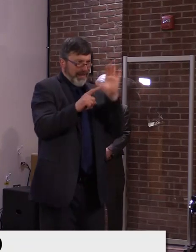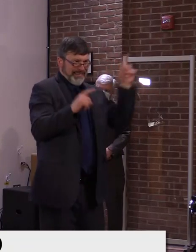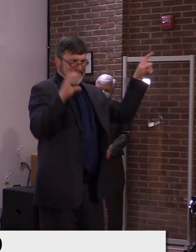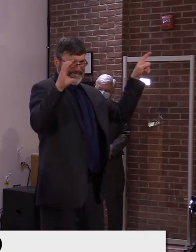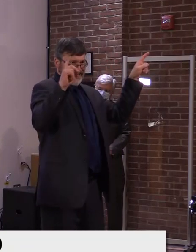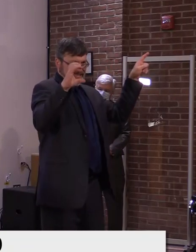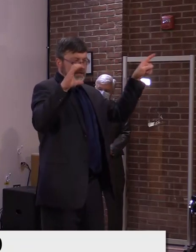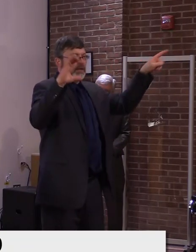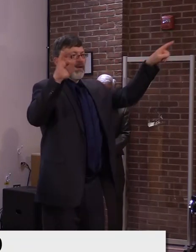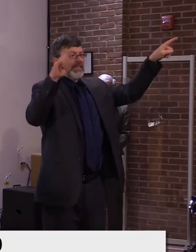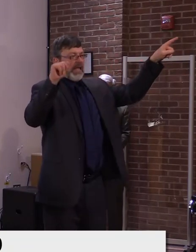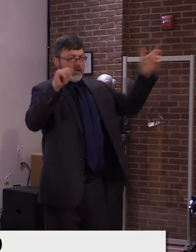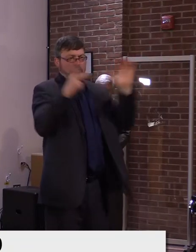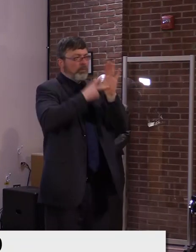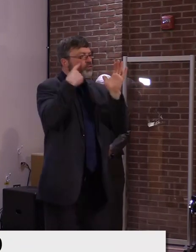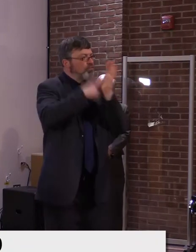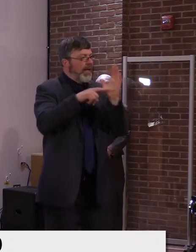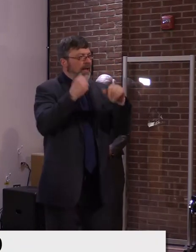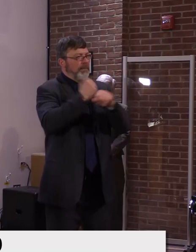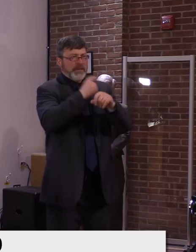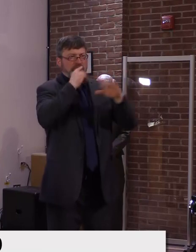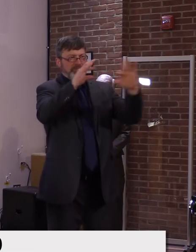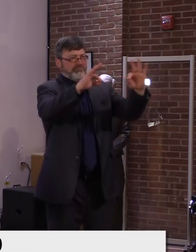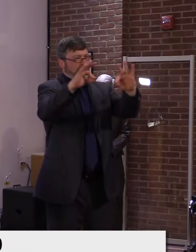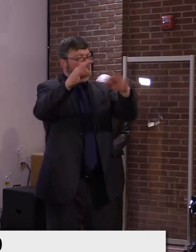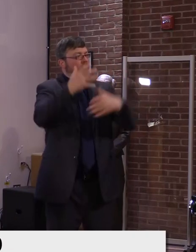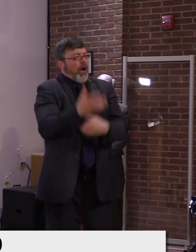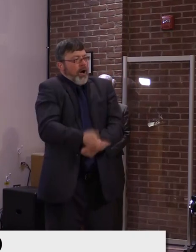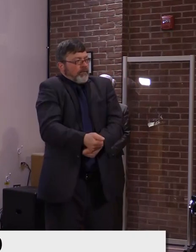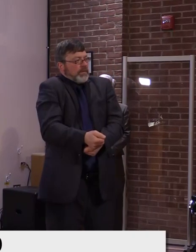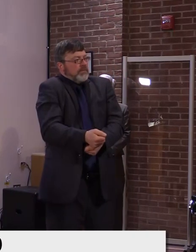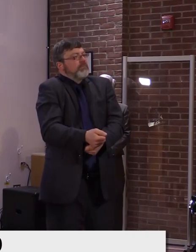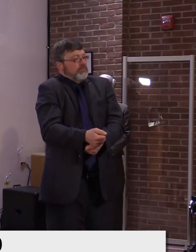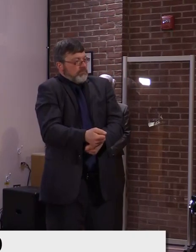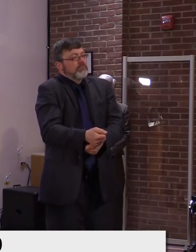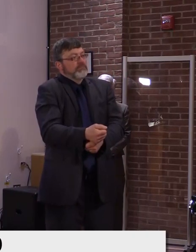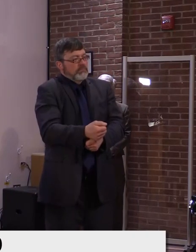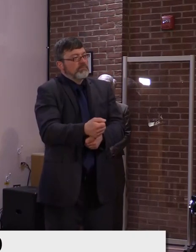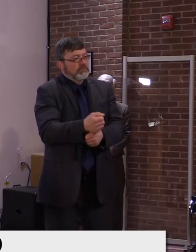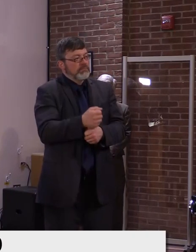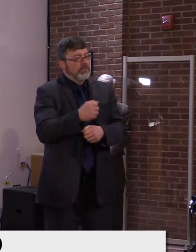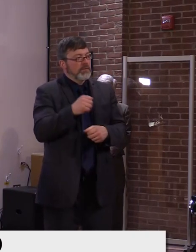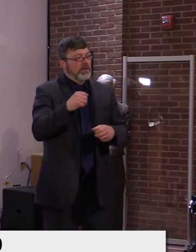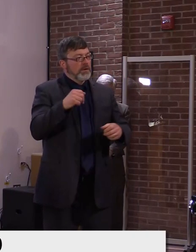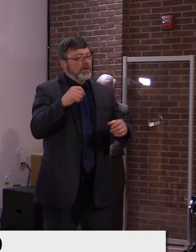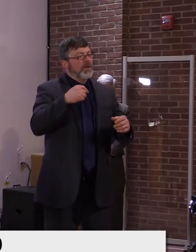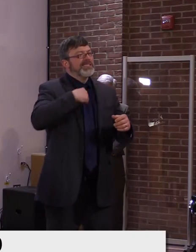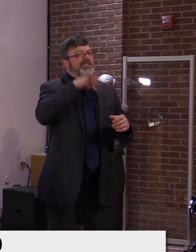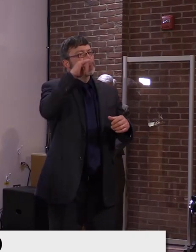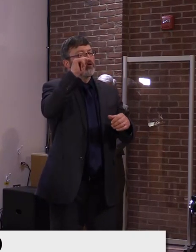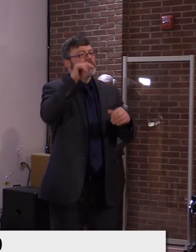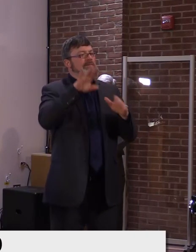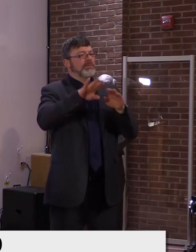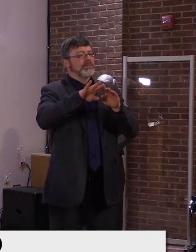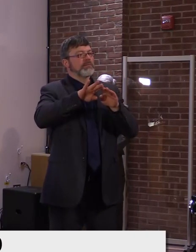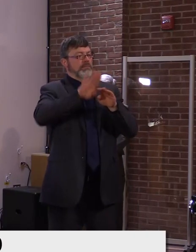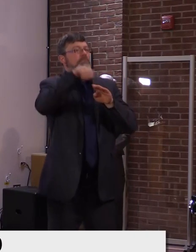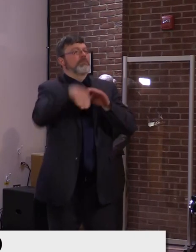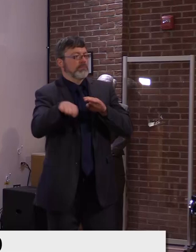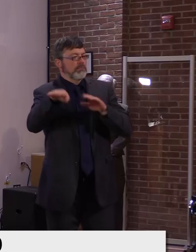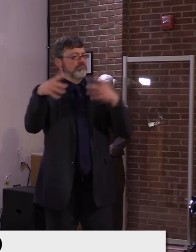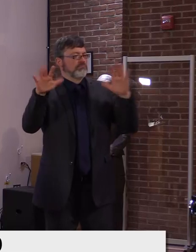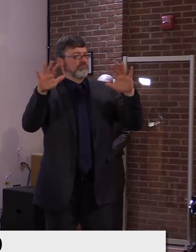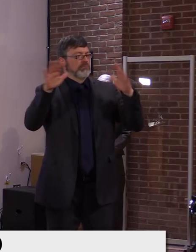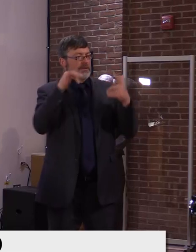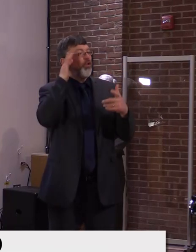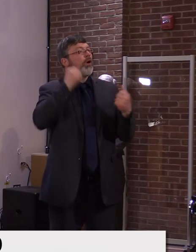complete confidence that they will do that. And again, we'll get back to vaccinating folks with the J&J, I think, in